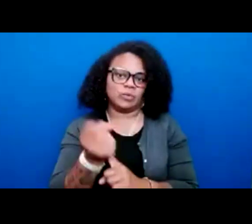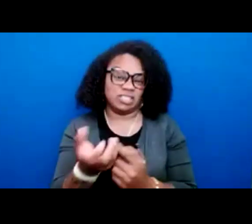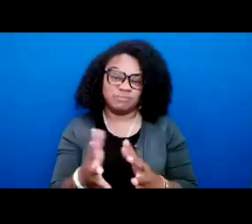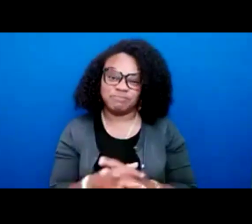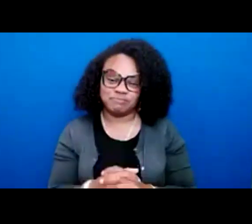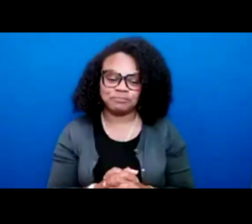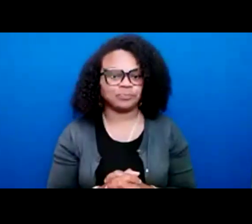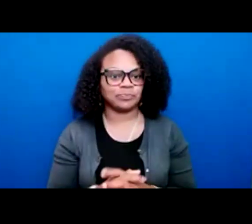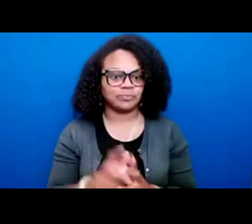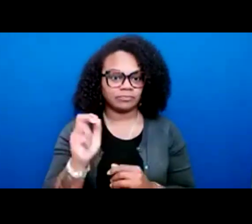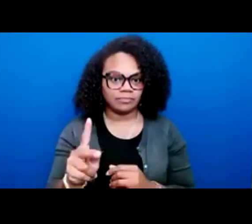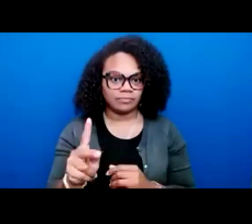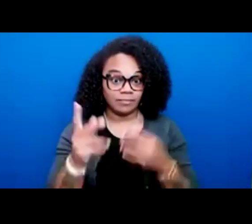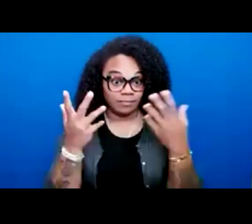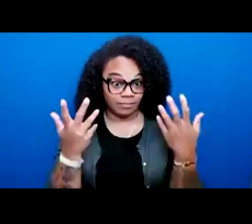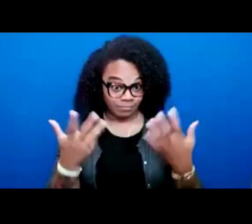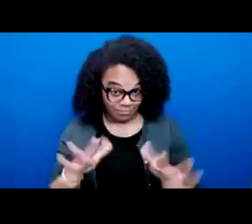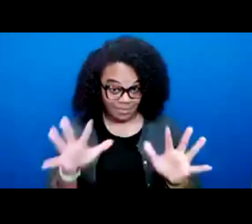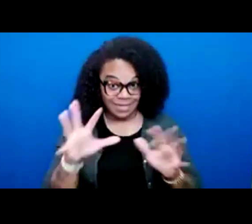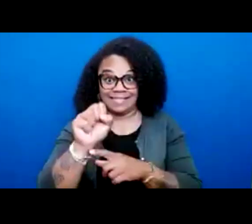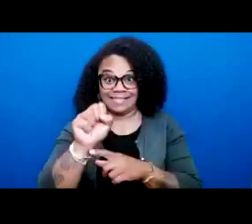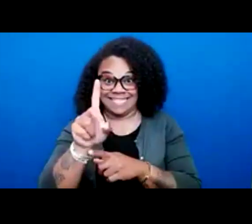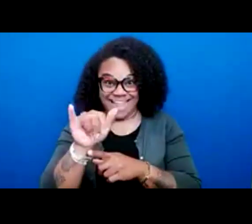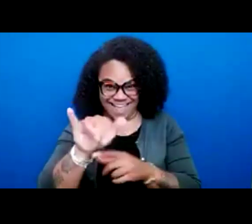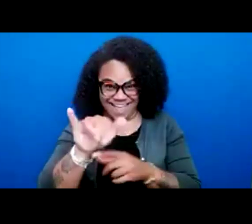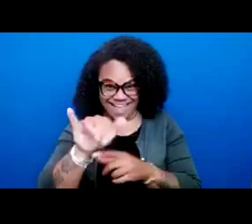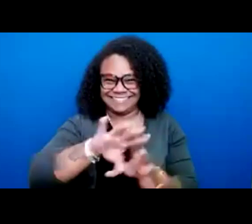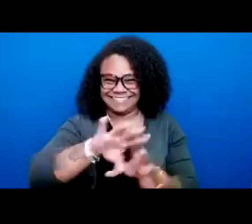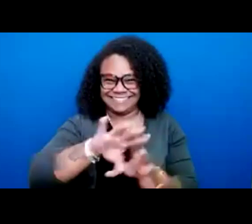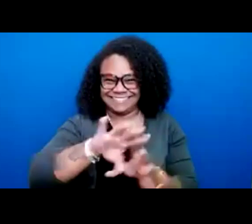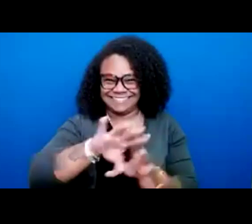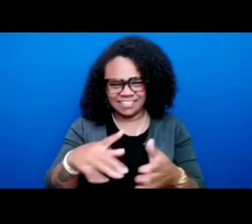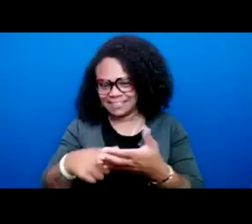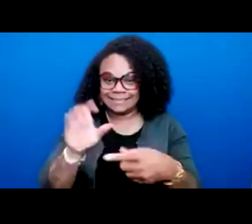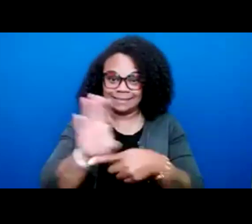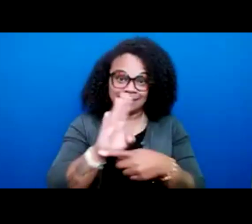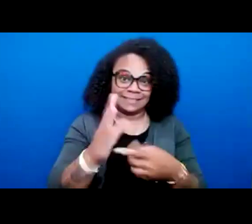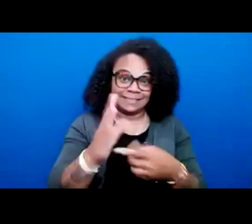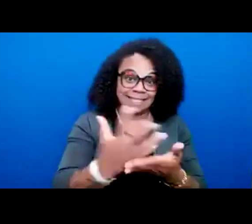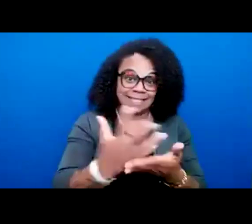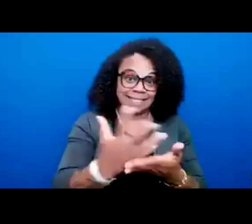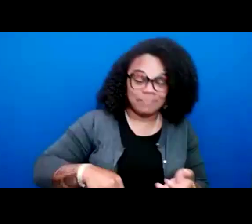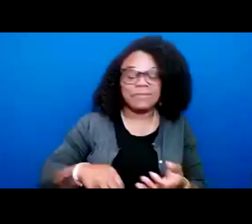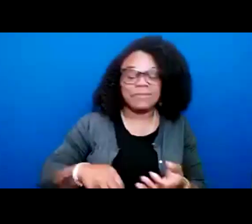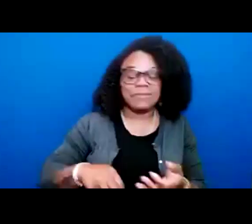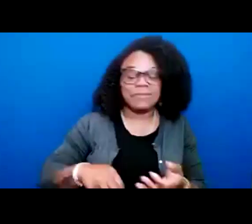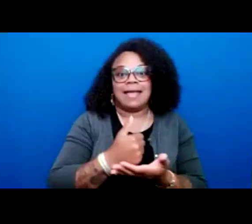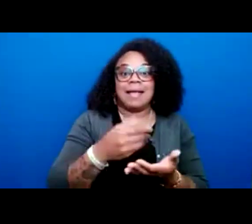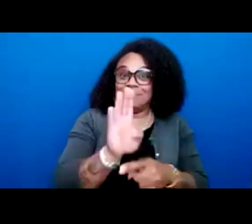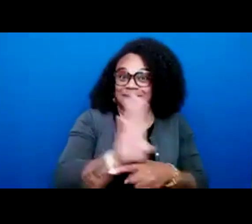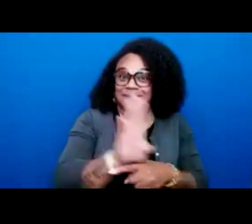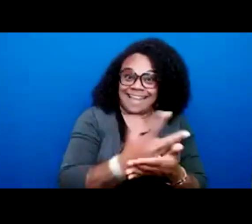Okay, that was SSDI. We looked at business income and we looked at business assets. So now I want to pivot us to the second cash